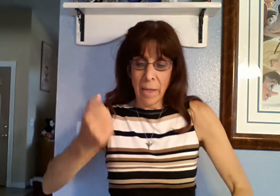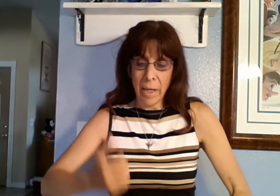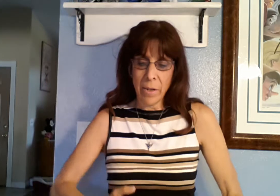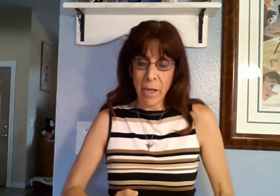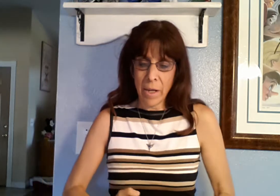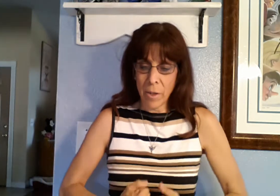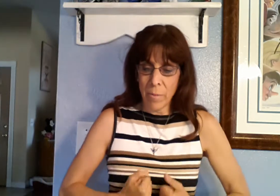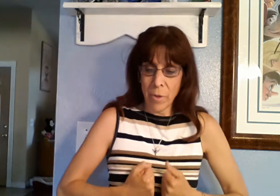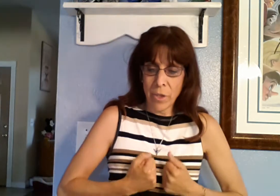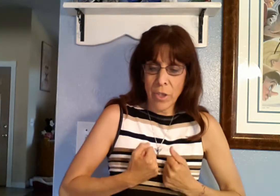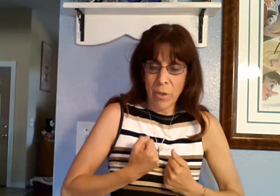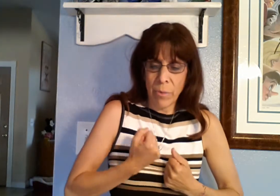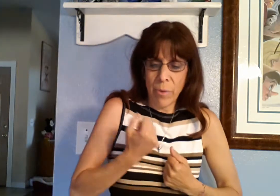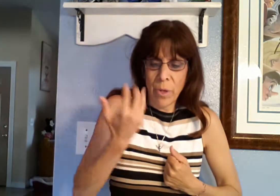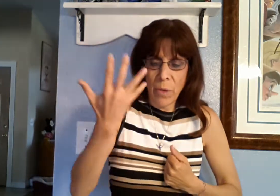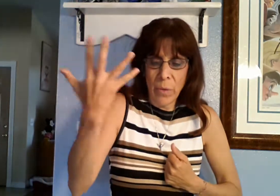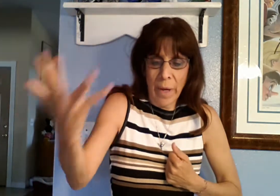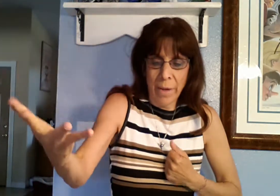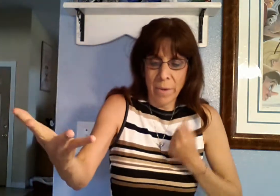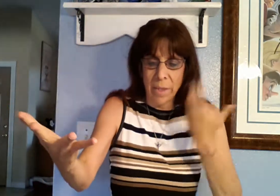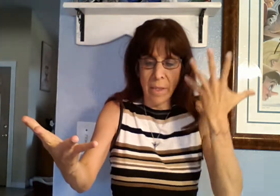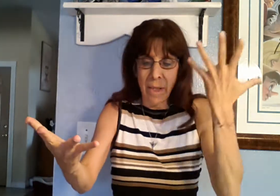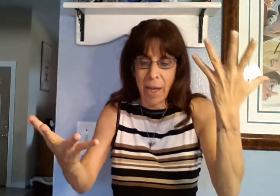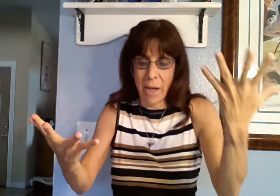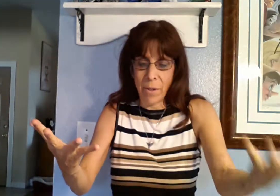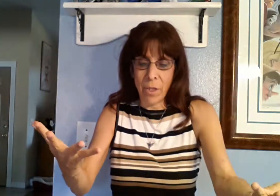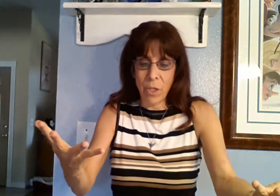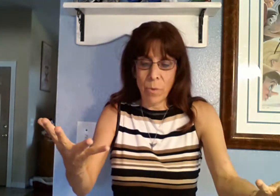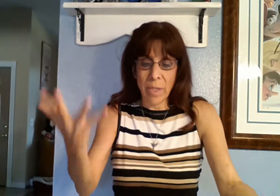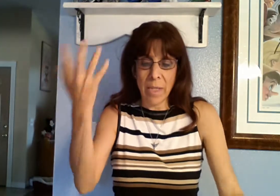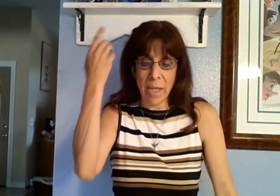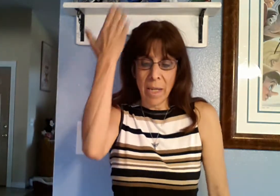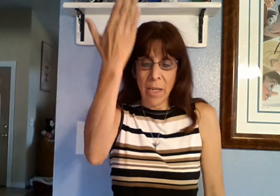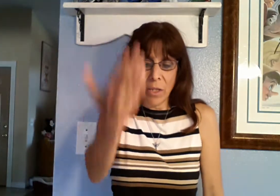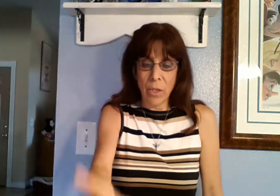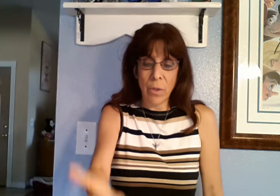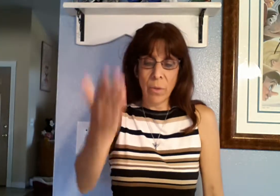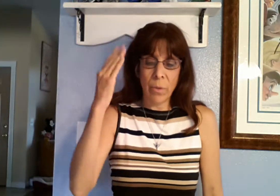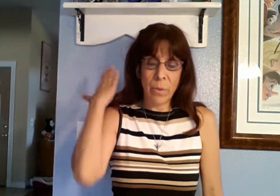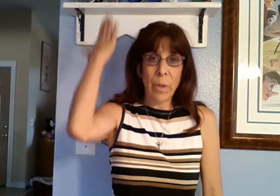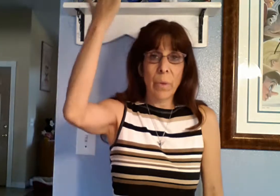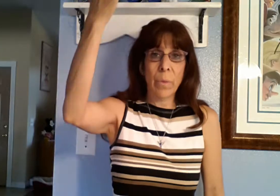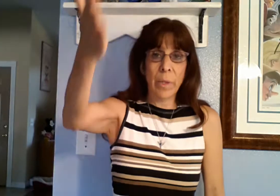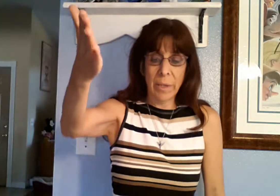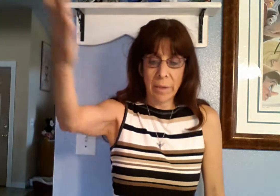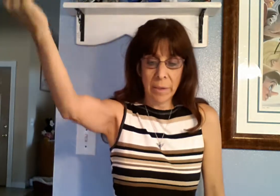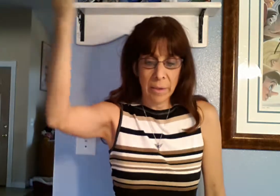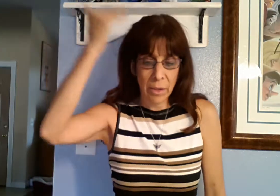higher and higher, emotion through you, out, out. You will see, you will